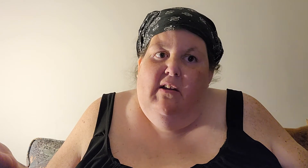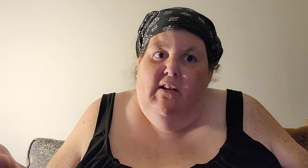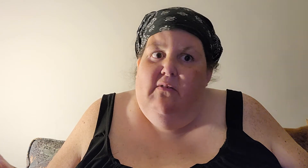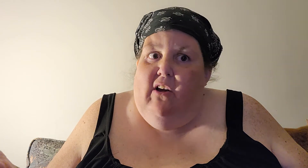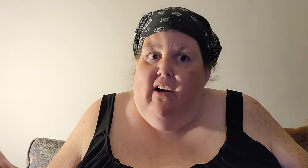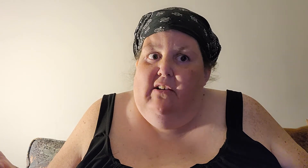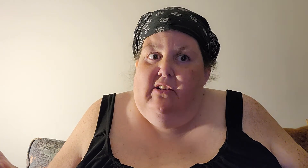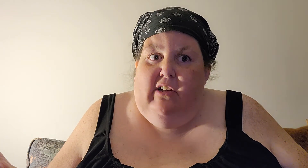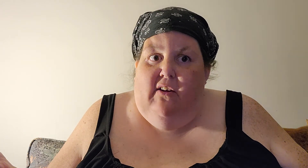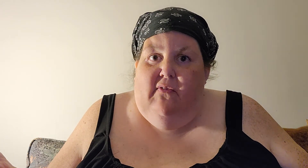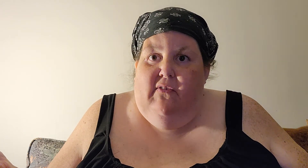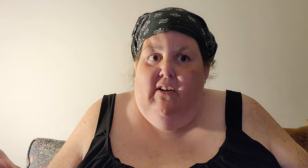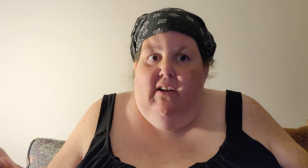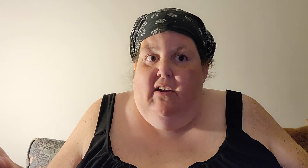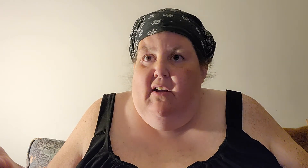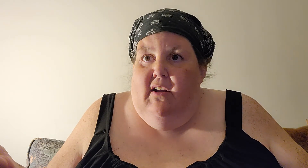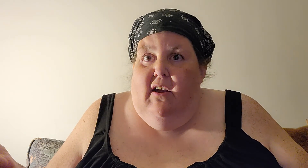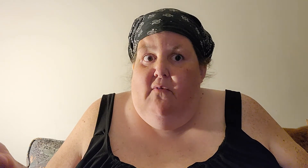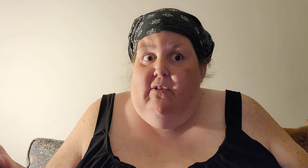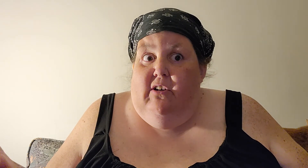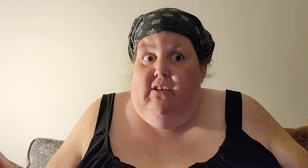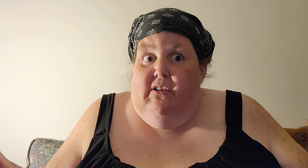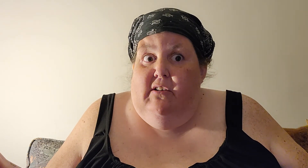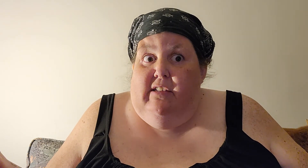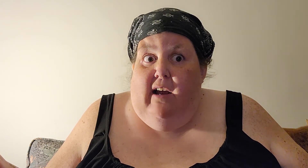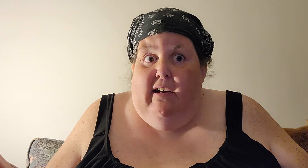You taught yourself, and we're signing.